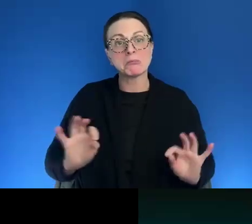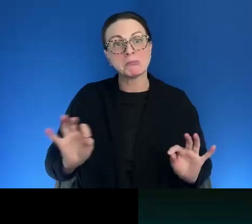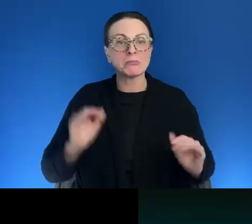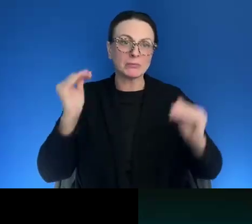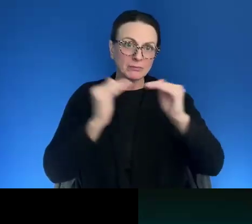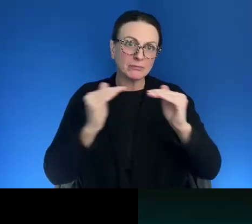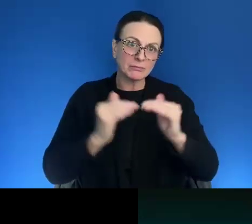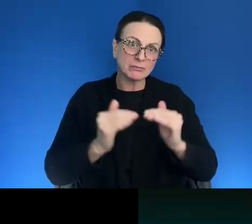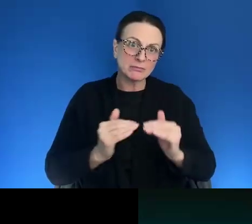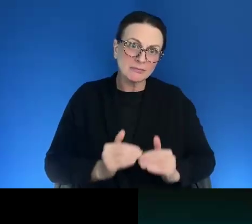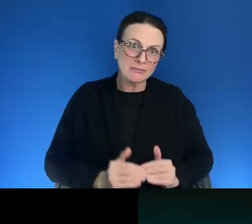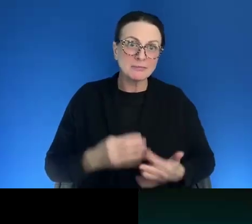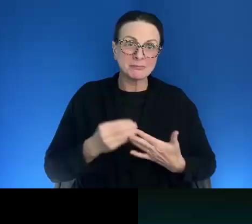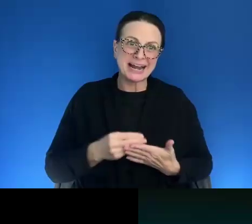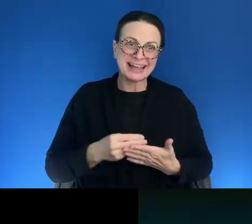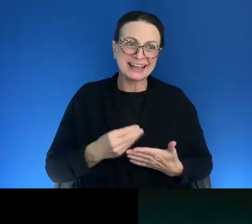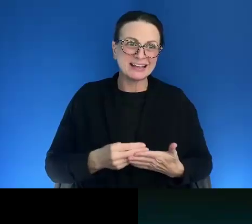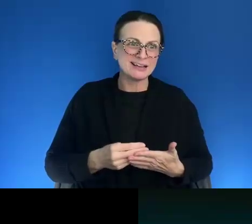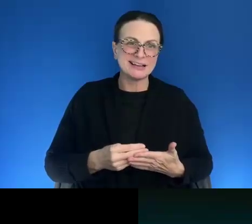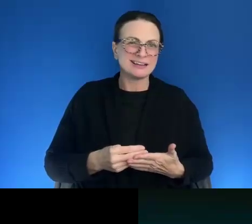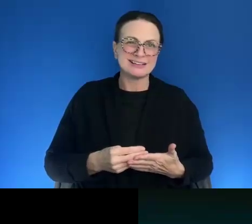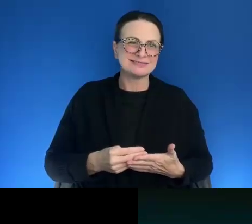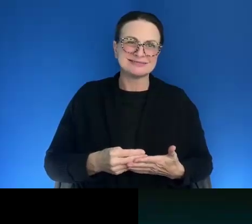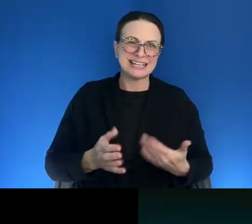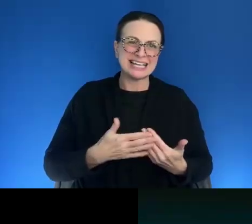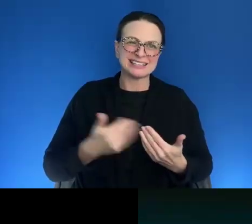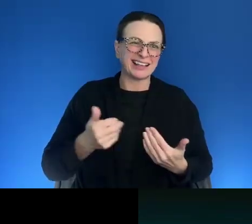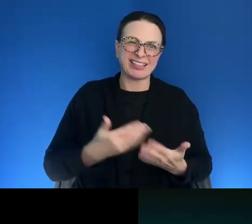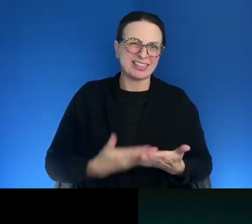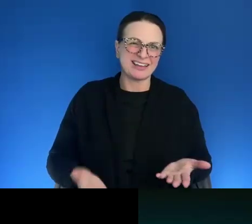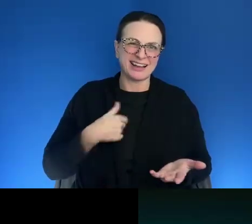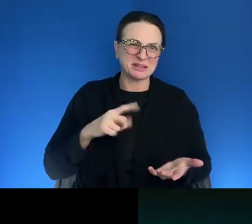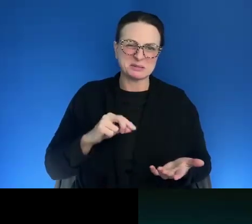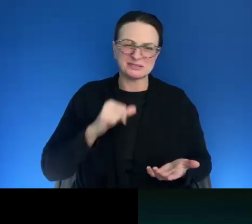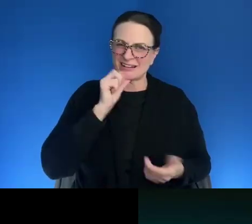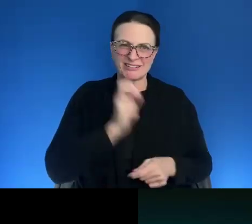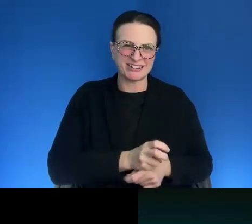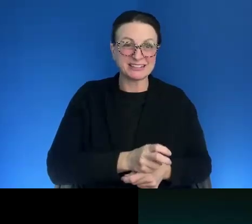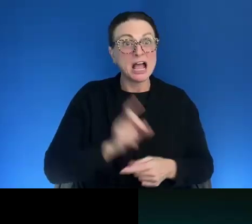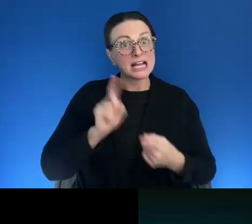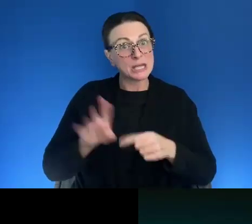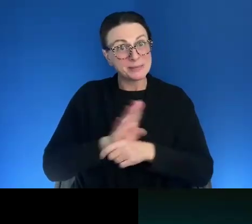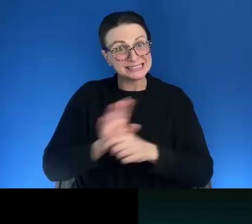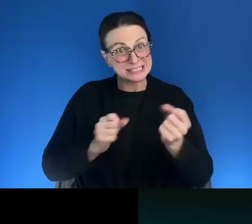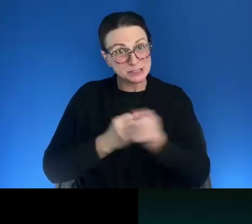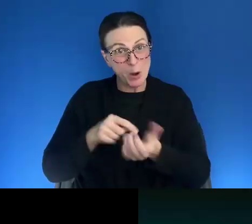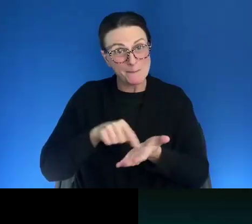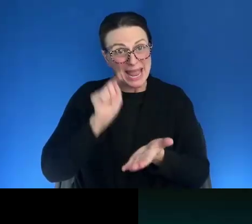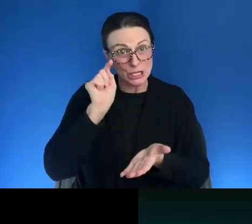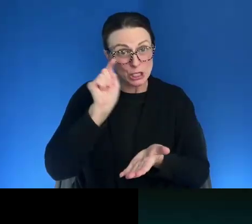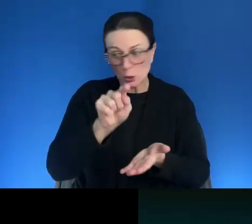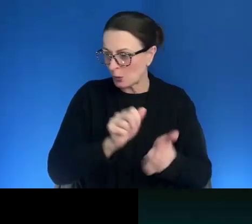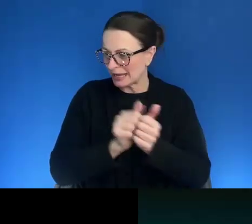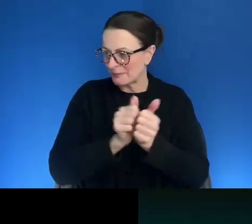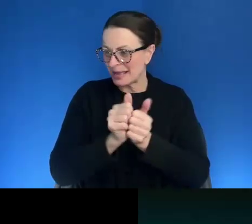reconcile bank statements. It's one of the least difficult things that I do, but until your business can support paying you a